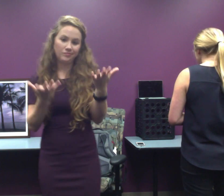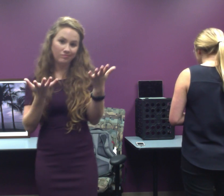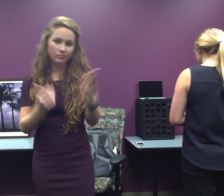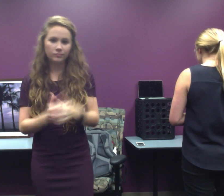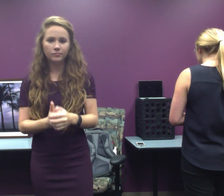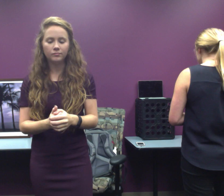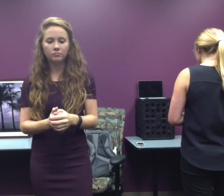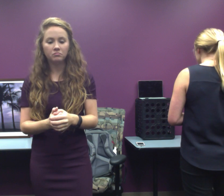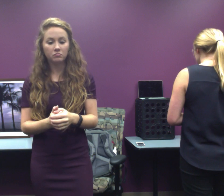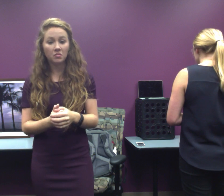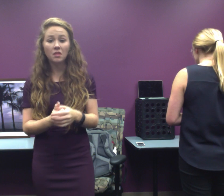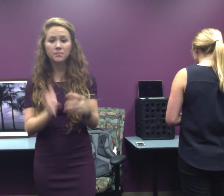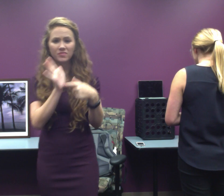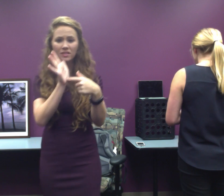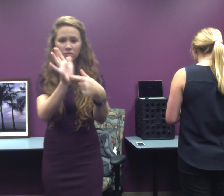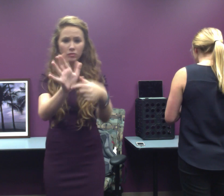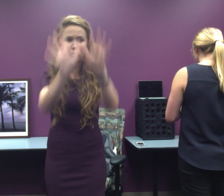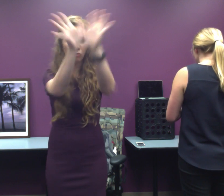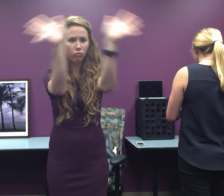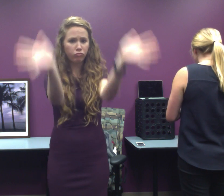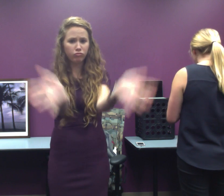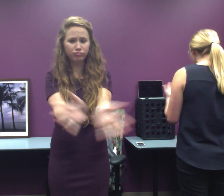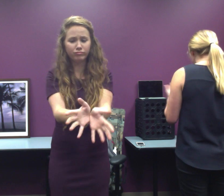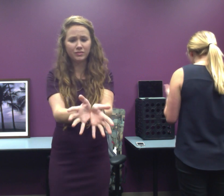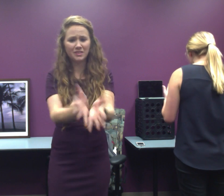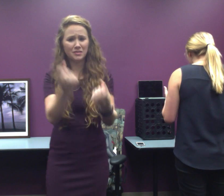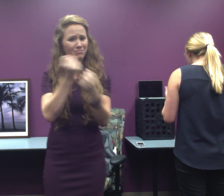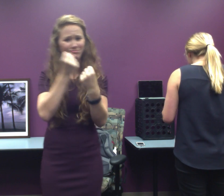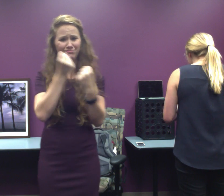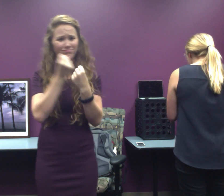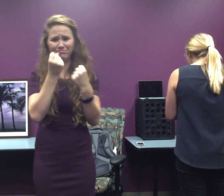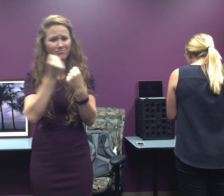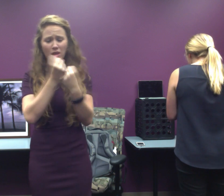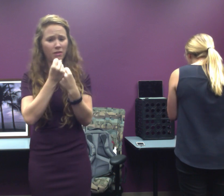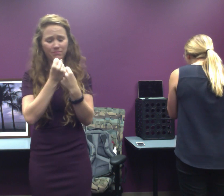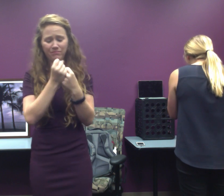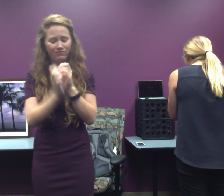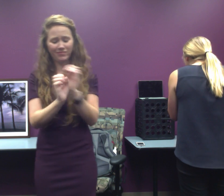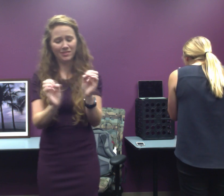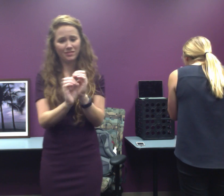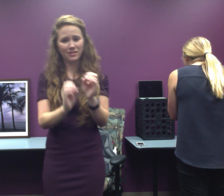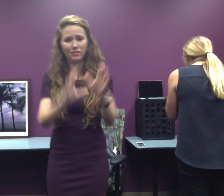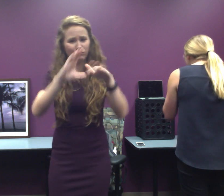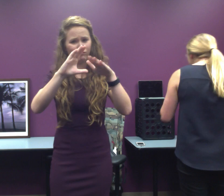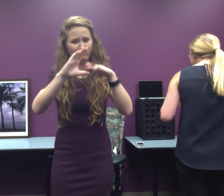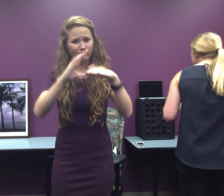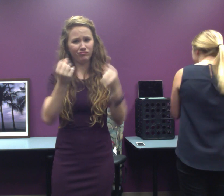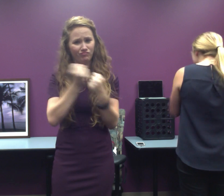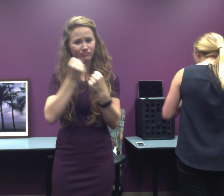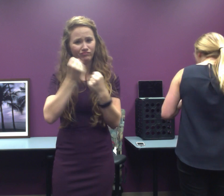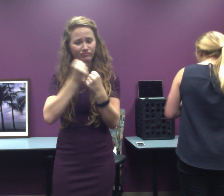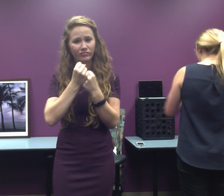So this shows you the lack of support. You only had 2/5 of your people who actively supported you, would help you out, fight your battles for